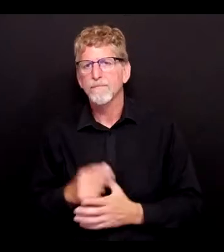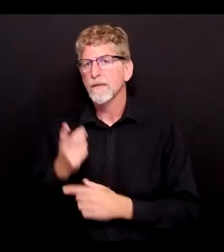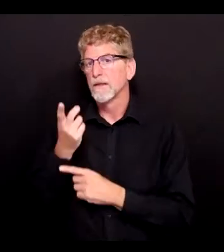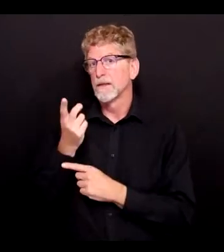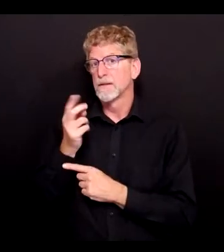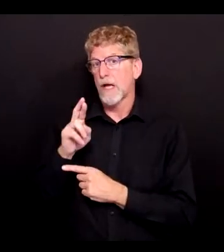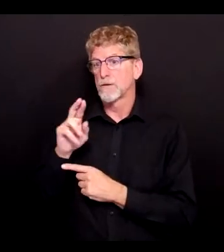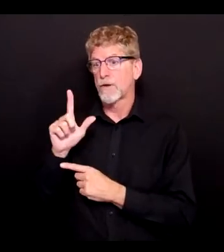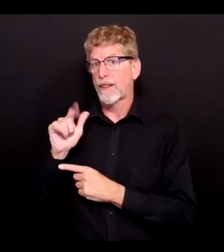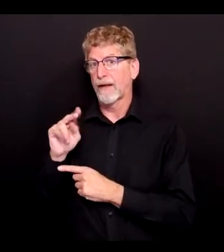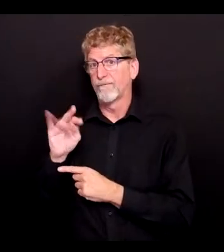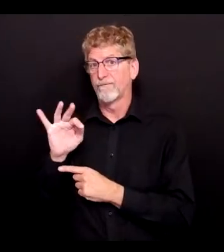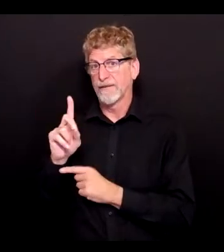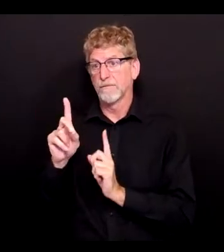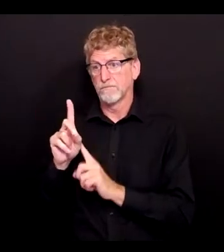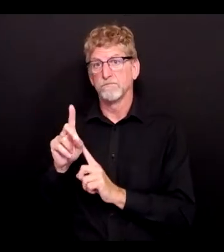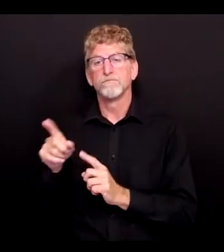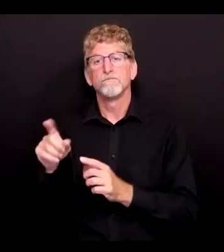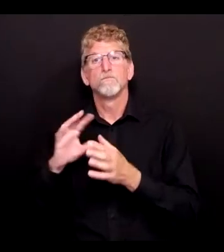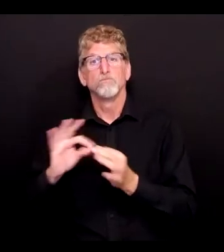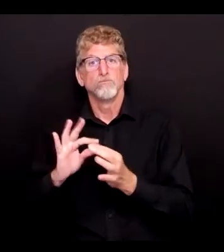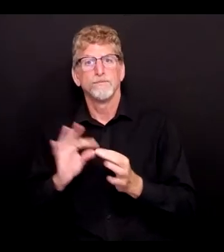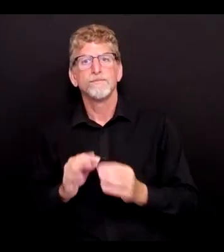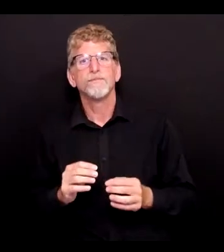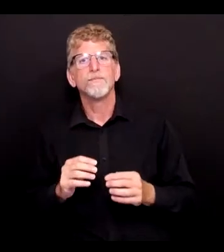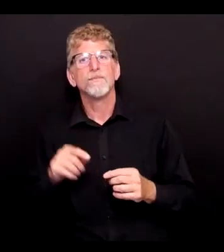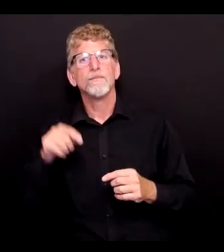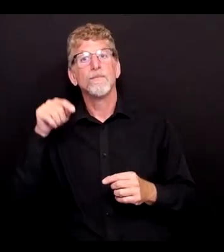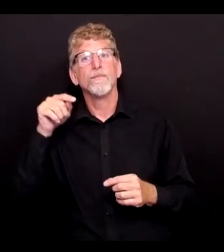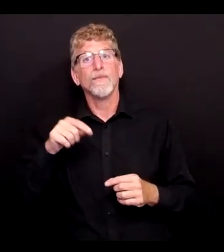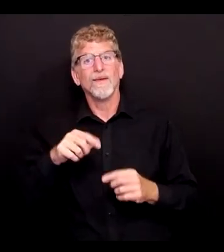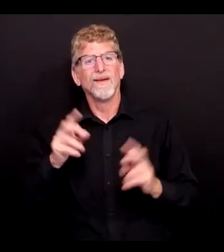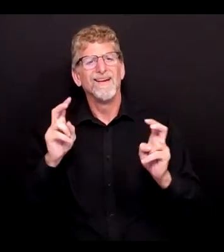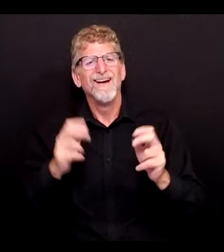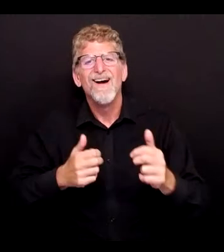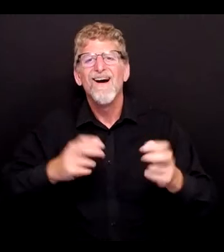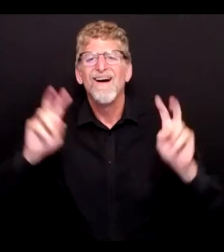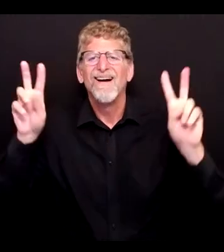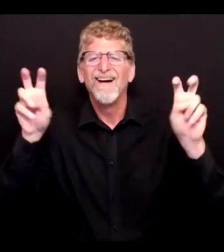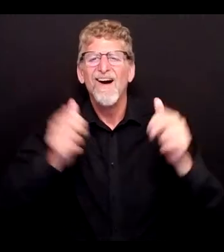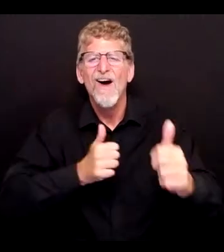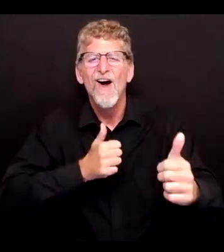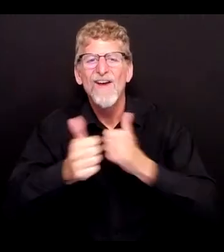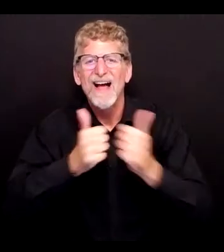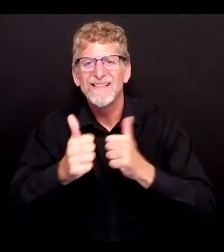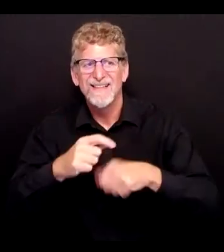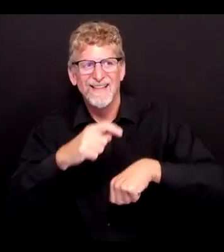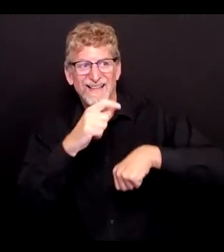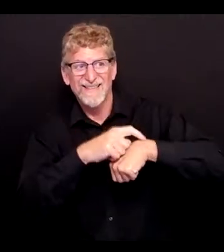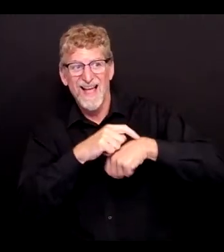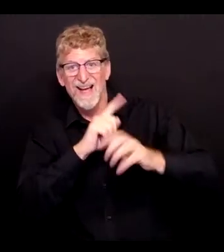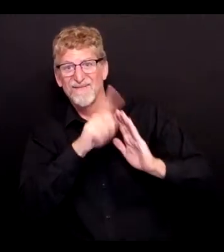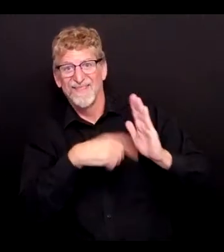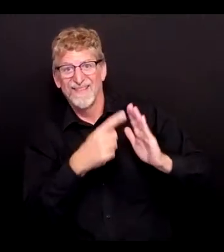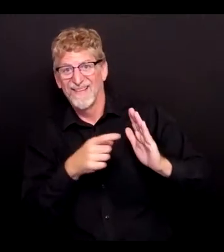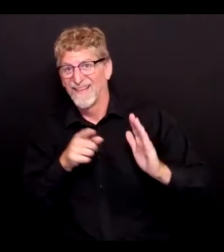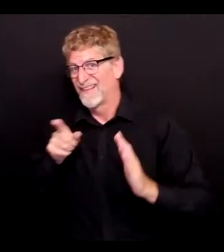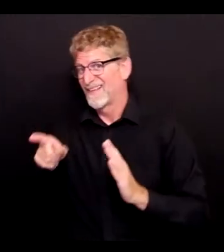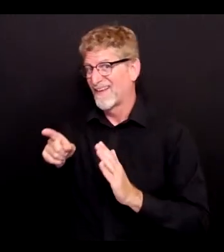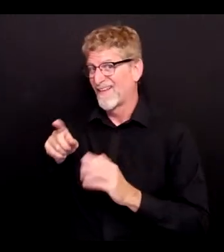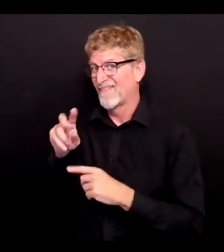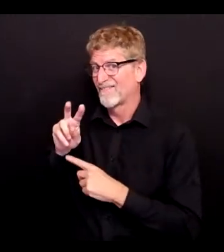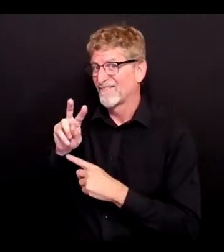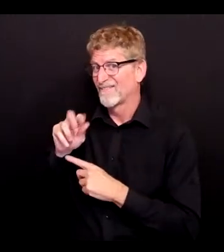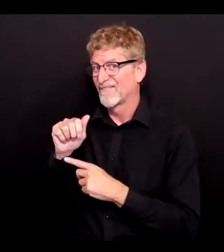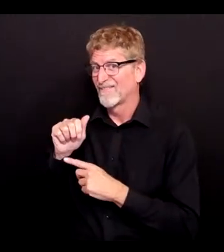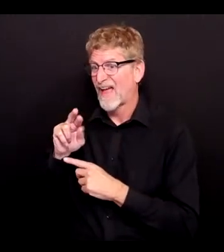a race against time and against the variants. So hope that Minnesotans stay eager to get the vaccine